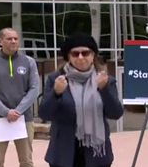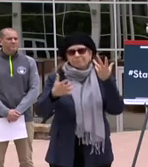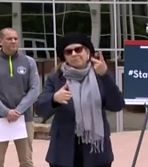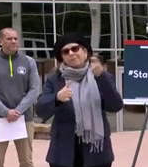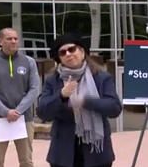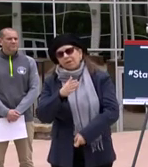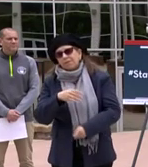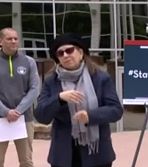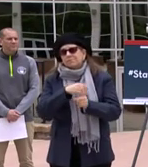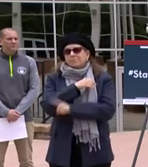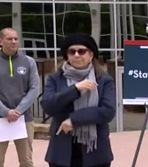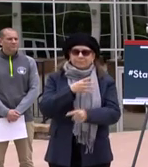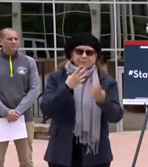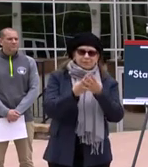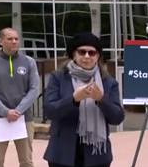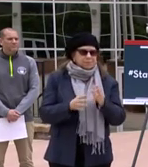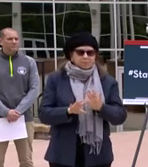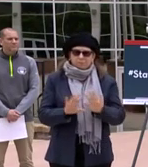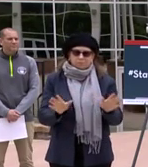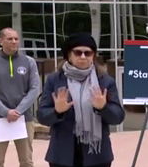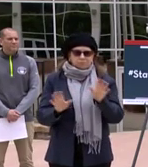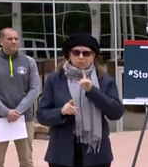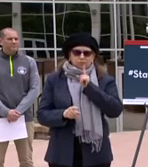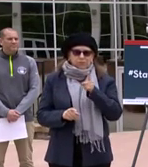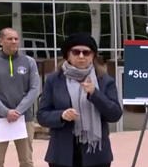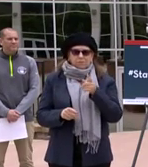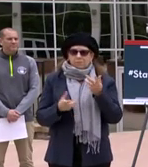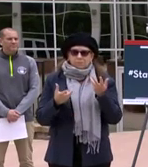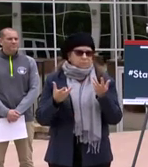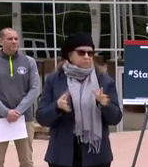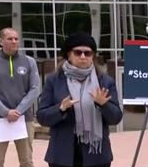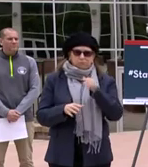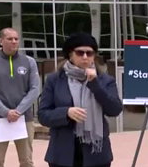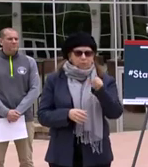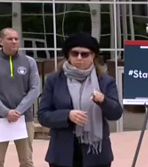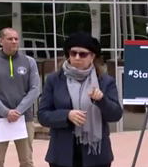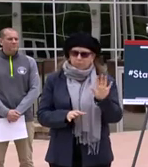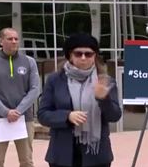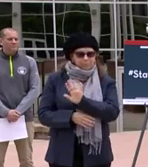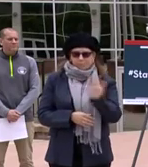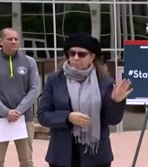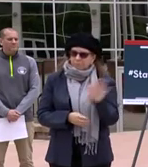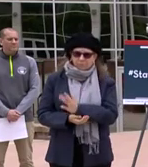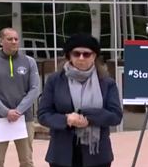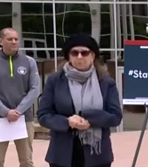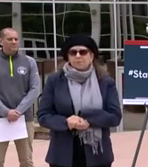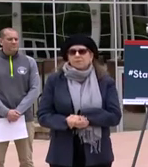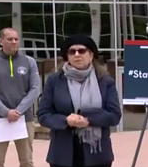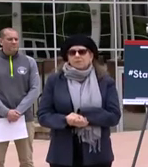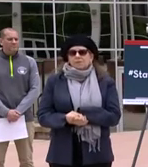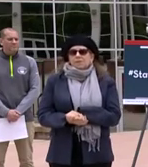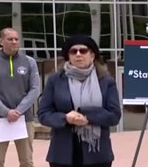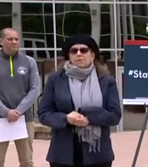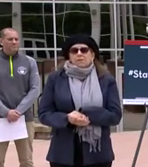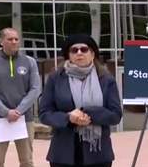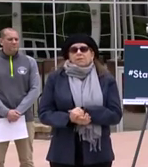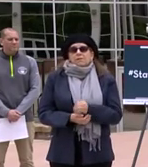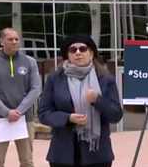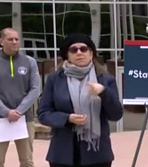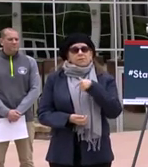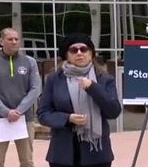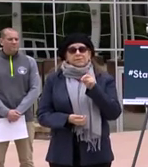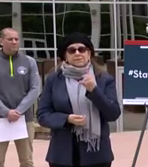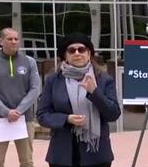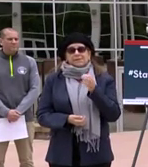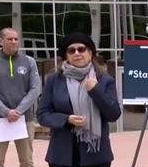them. That's certainly my hope. We have, and I just got a recording from our